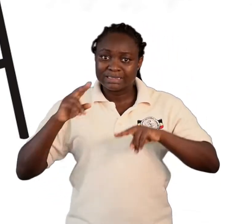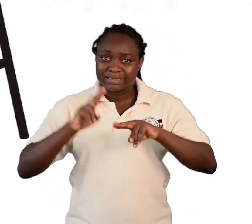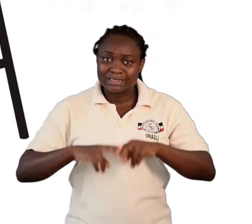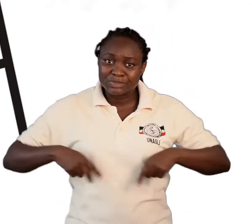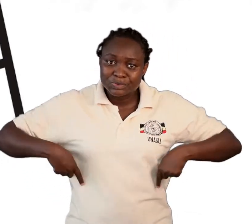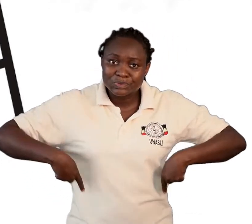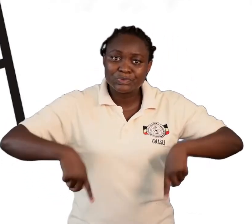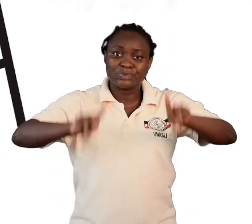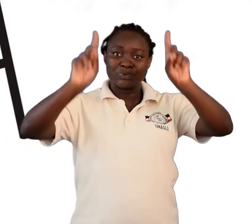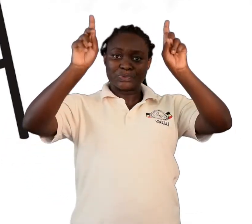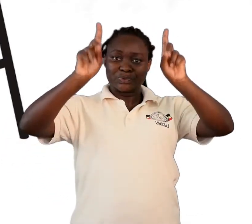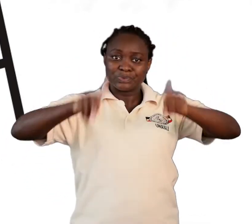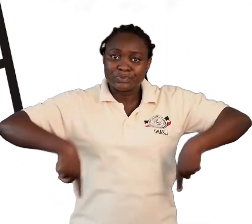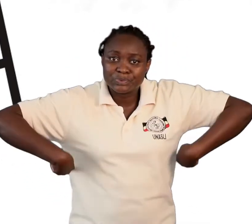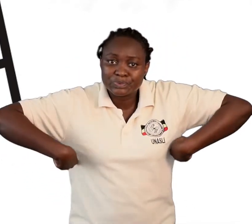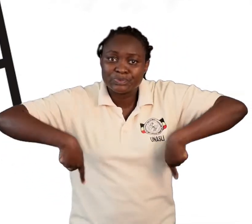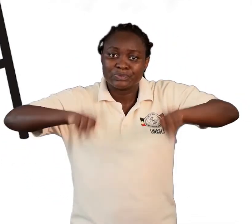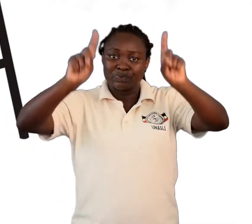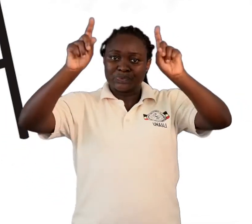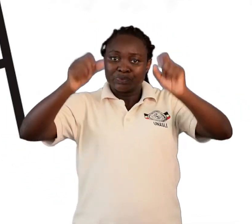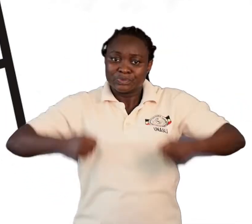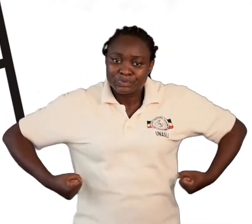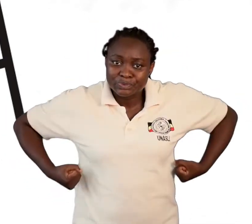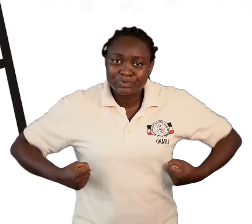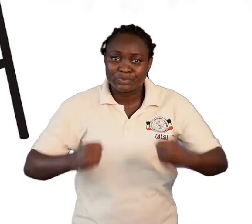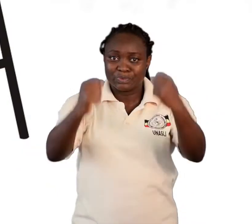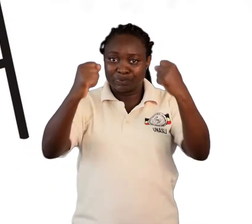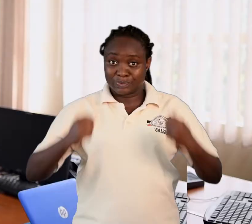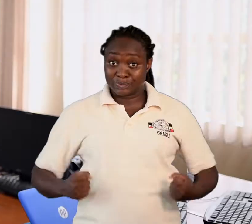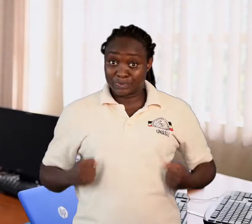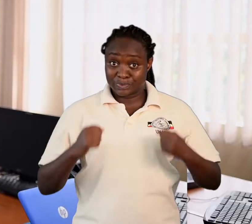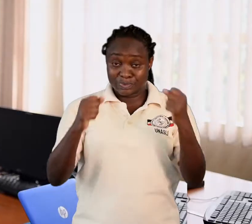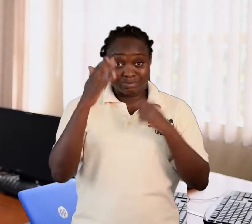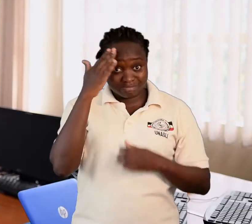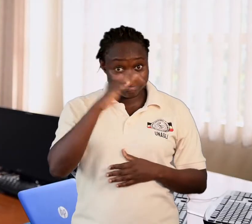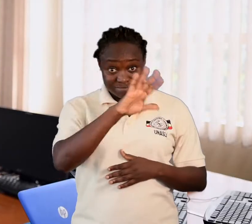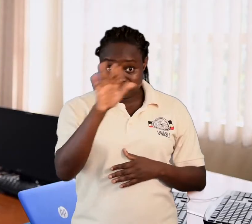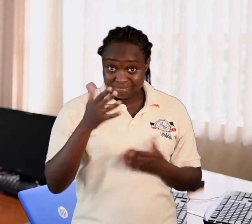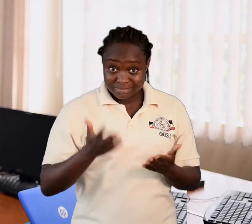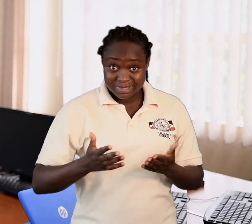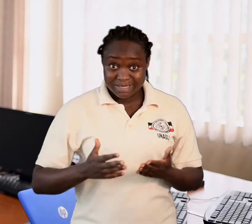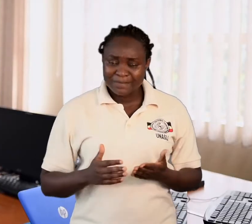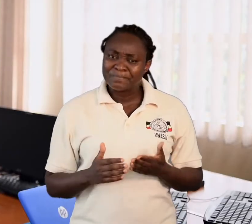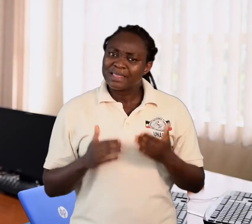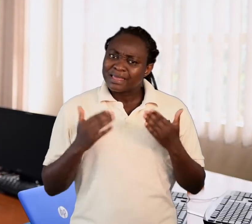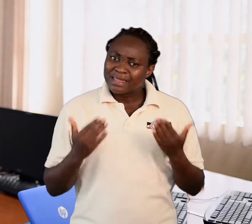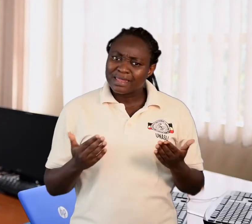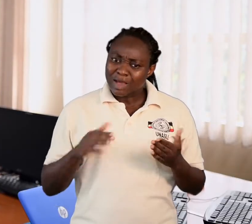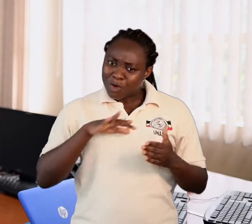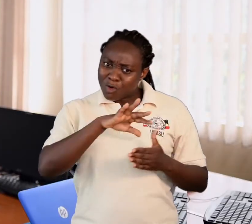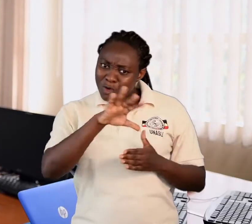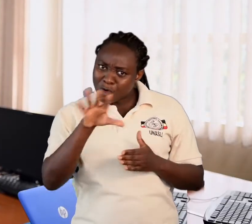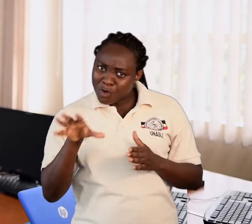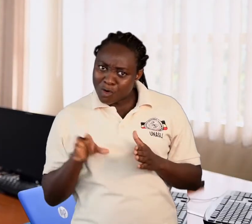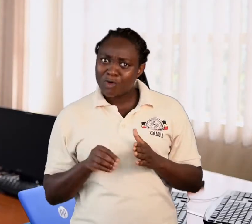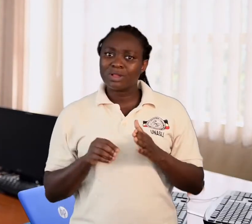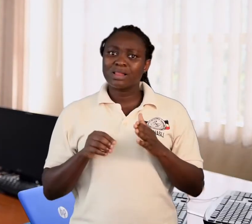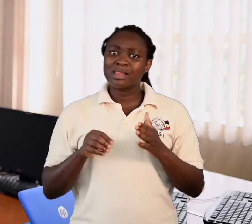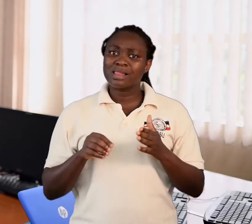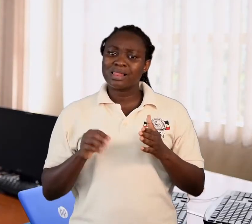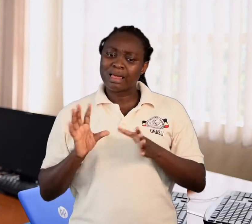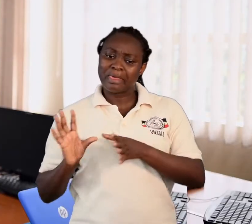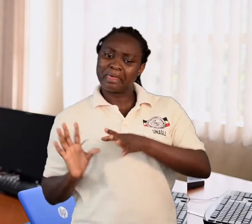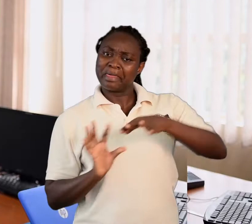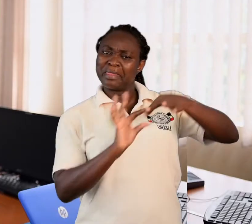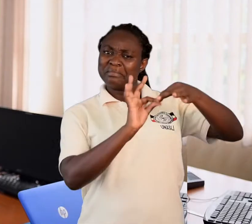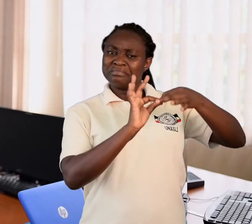Dear learner, do you know a swing? All these are doing things related to